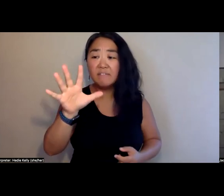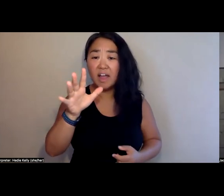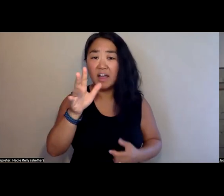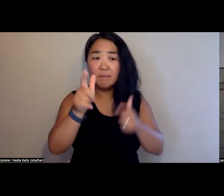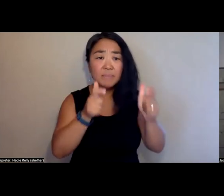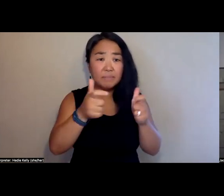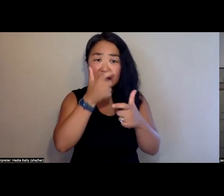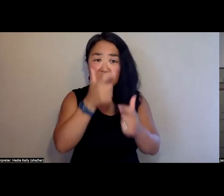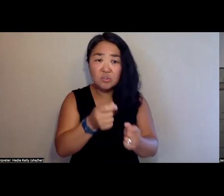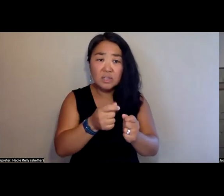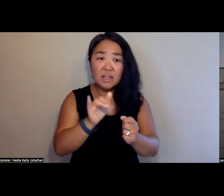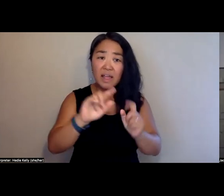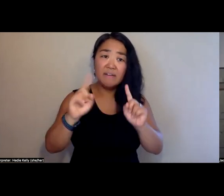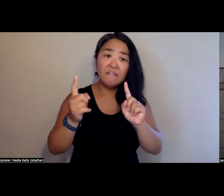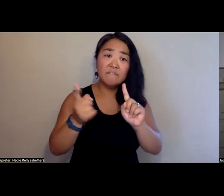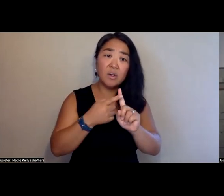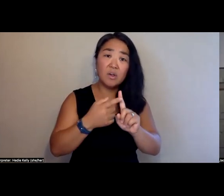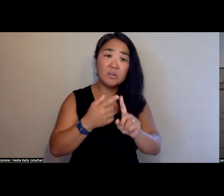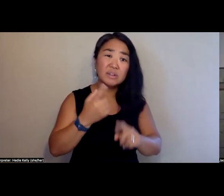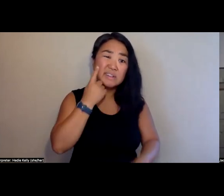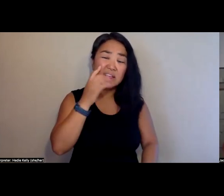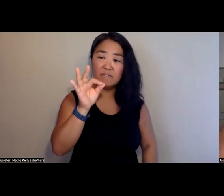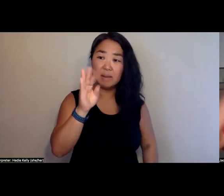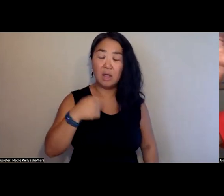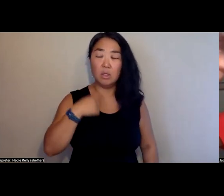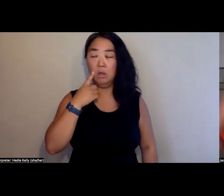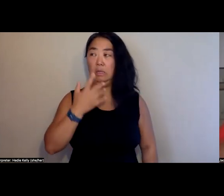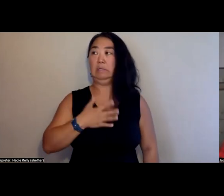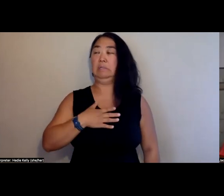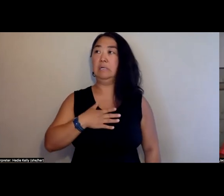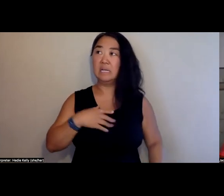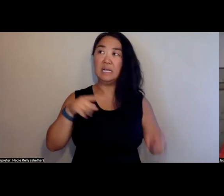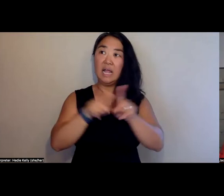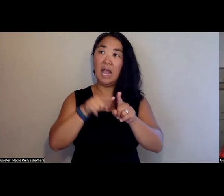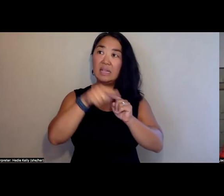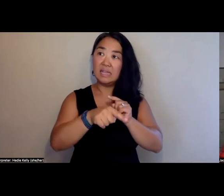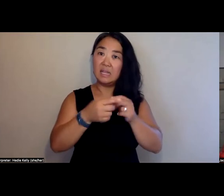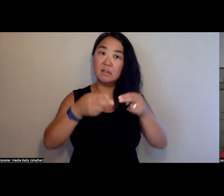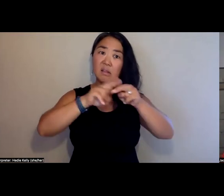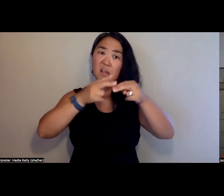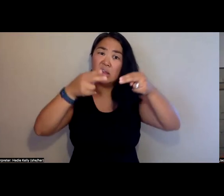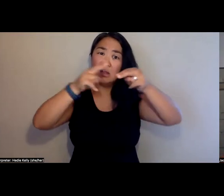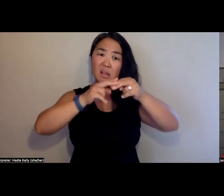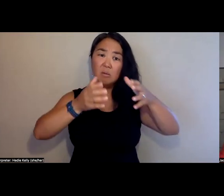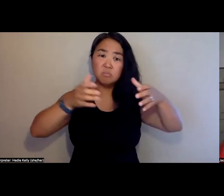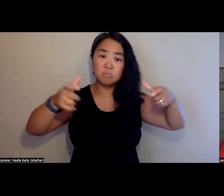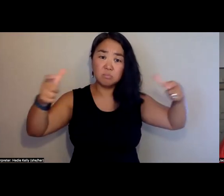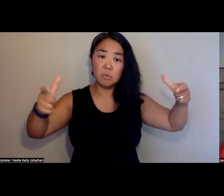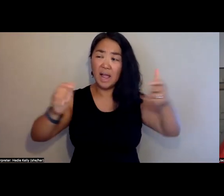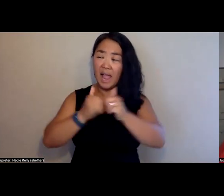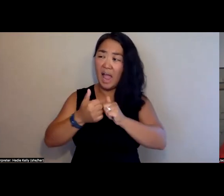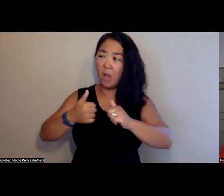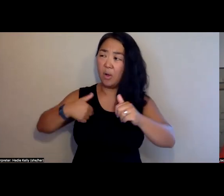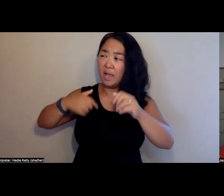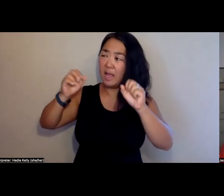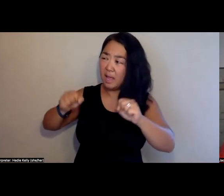around, in February, it's like, oh, as this continues to scale, I should, how can I make this accessible to more people while keeping the